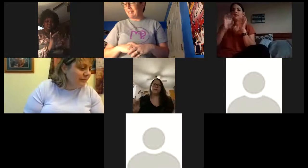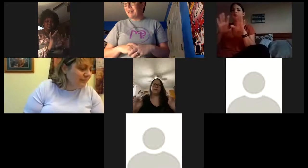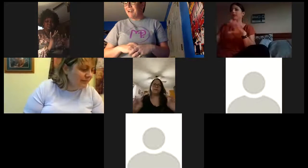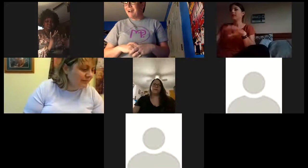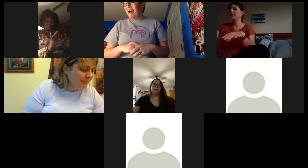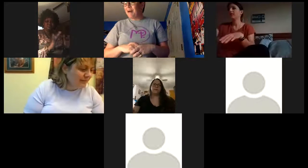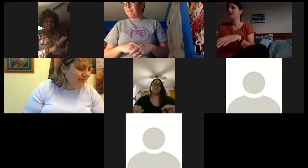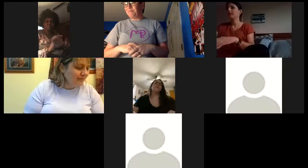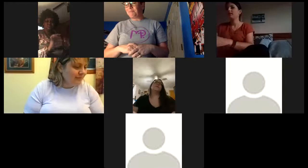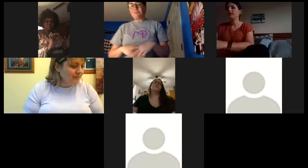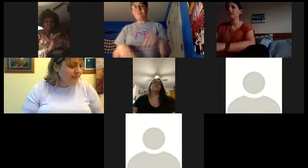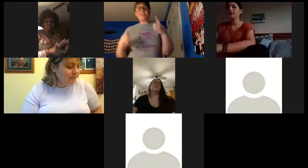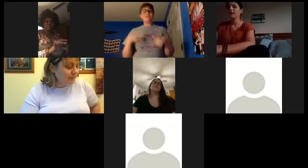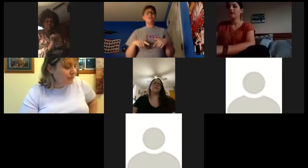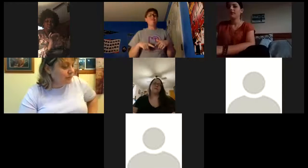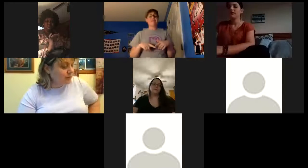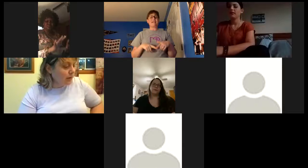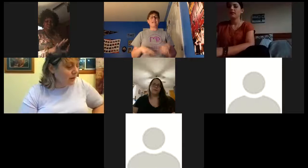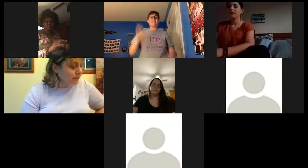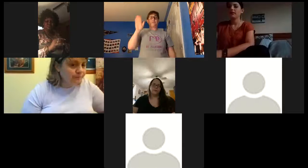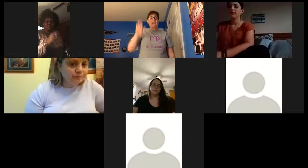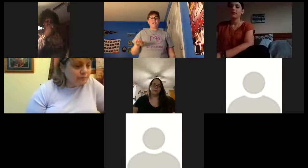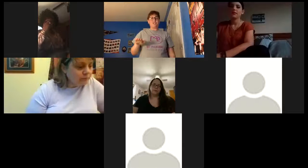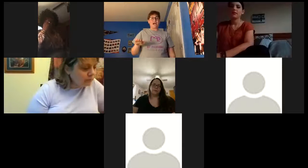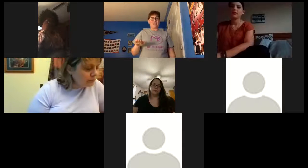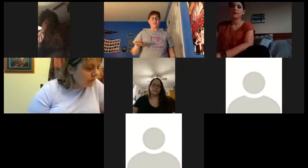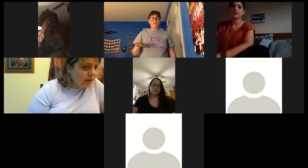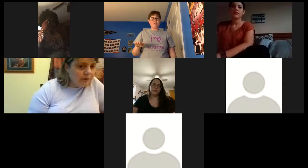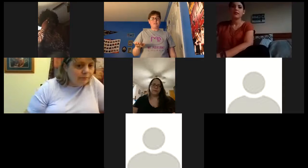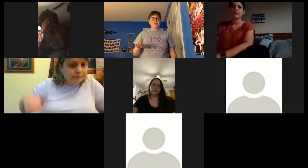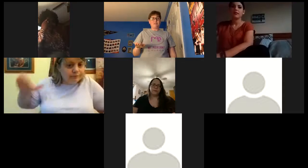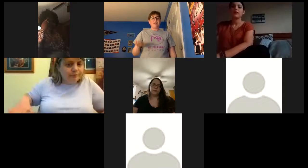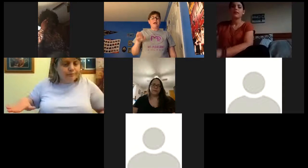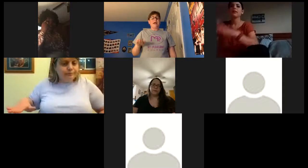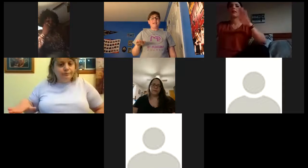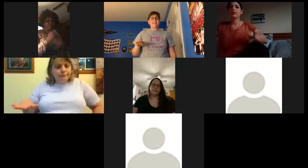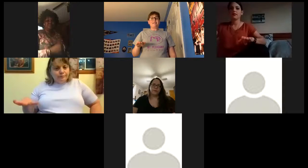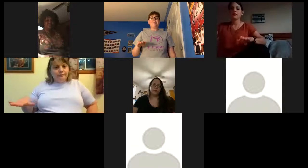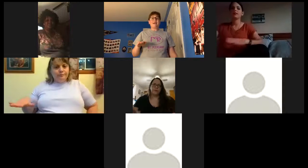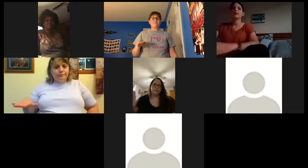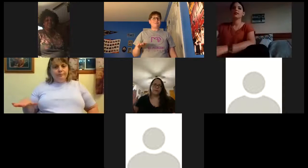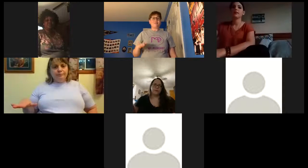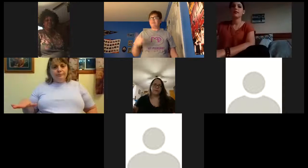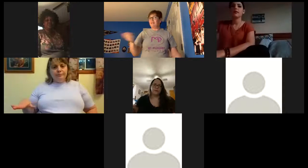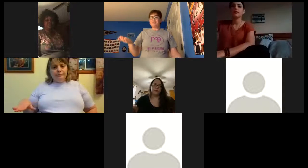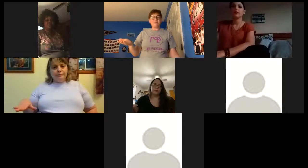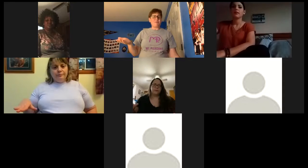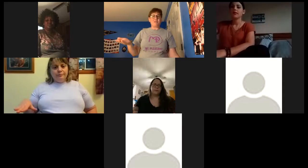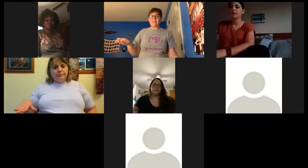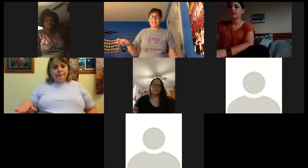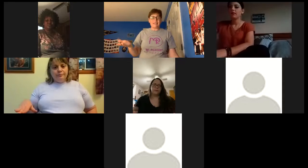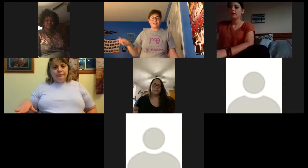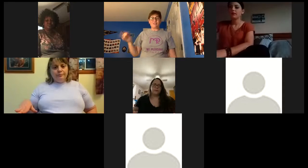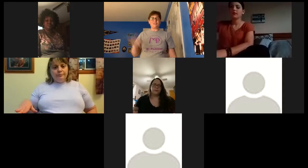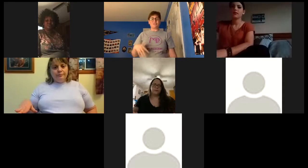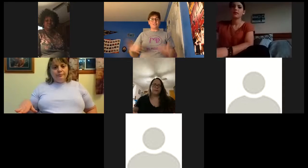Sorry. So then we've got kids. So we had child, and sometimes, some people just